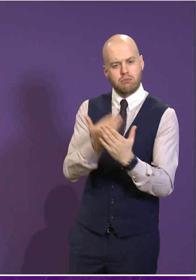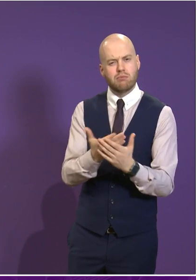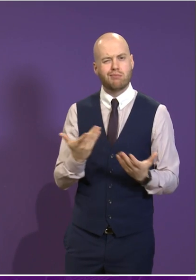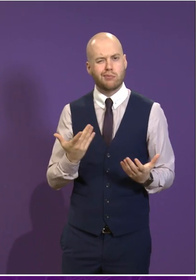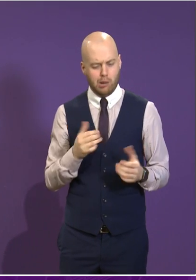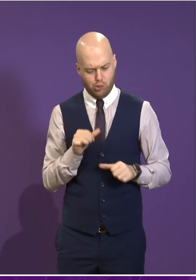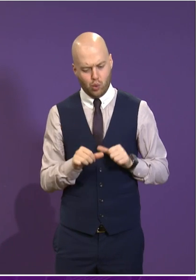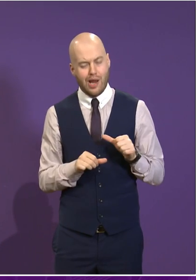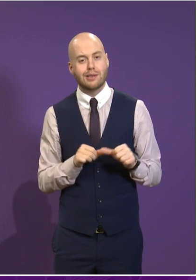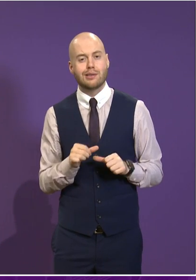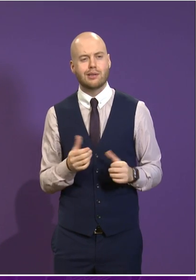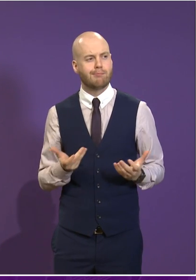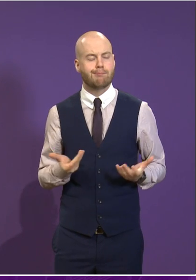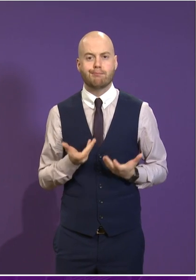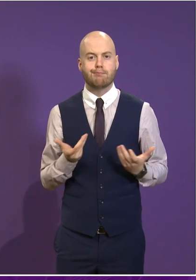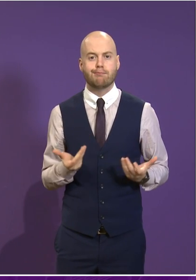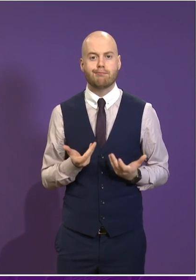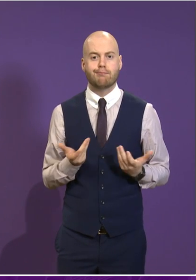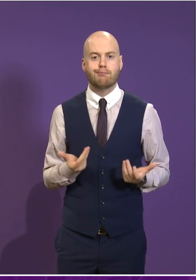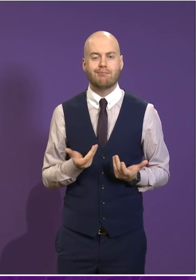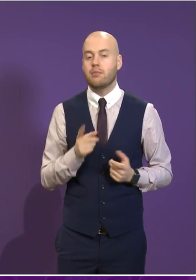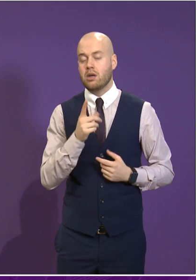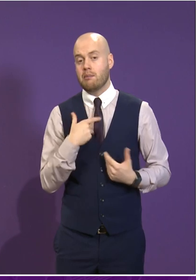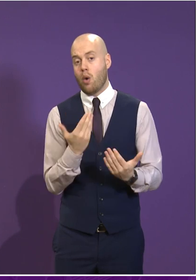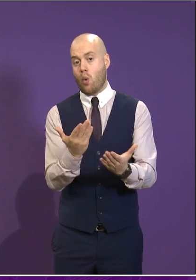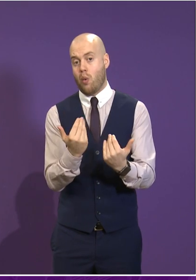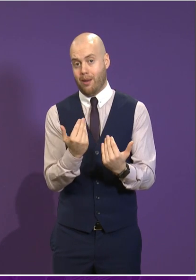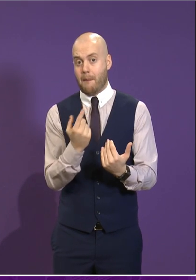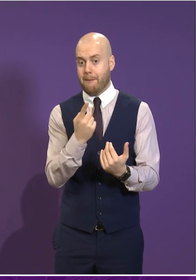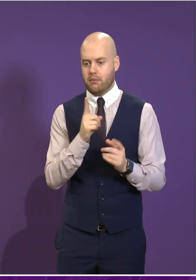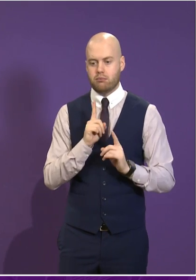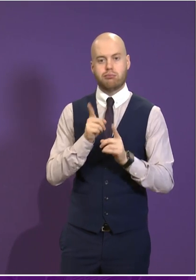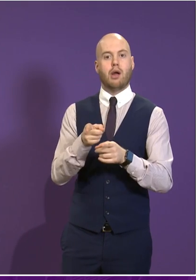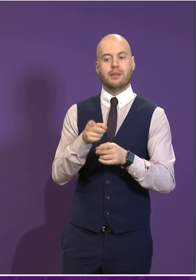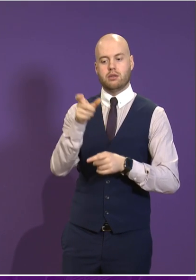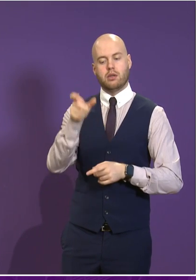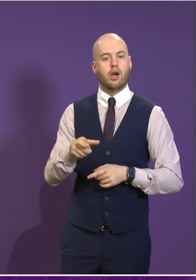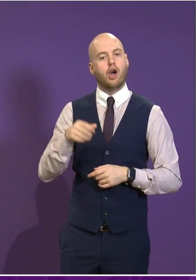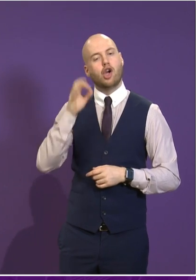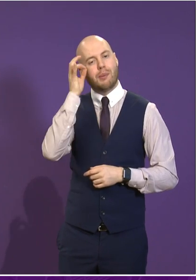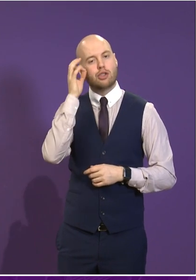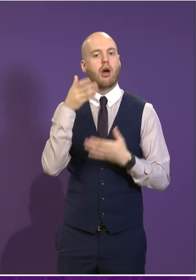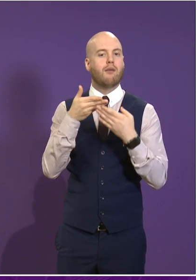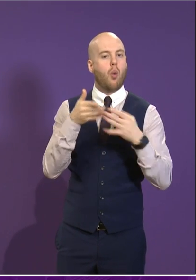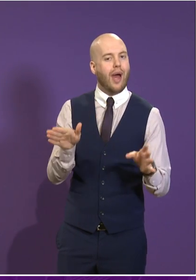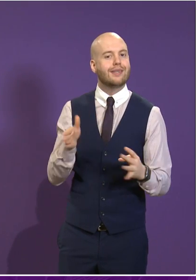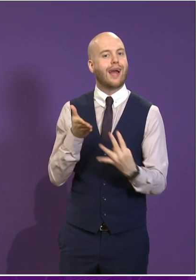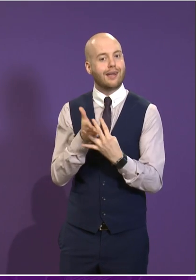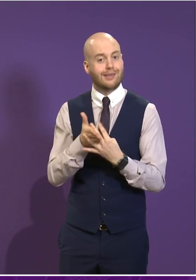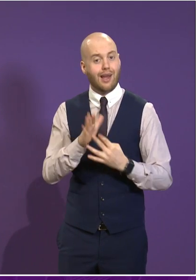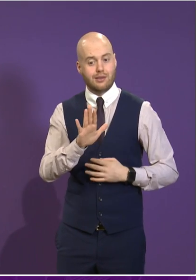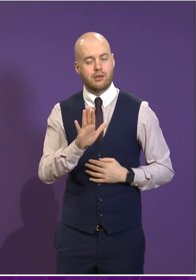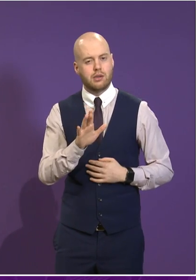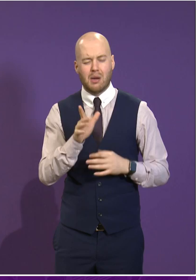in a number of areas. And while I welcome the appointment of a commissioner for widening access, there must be